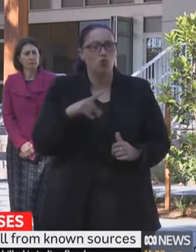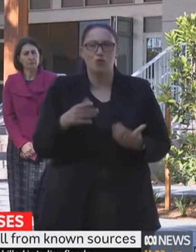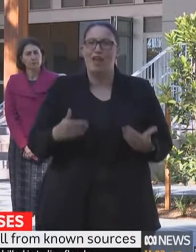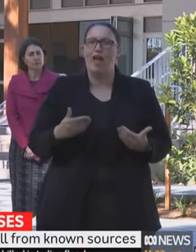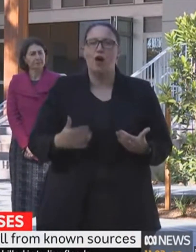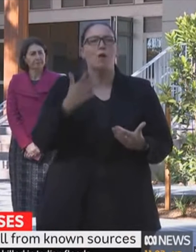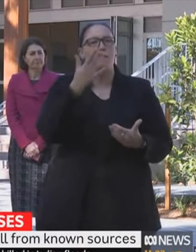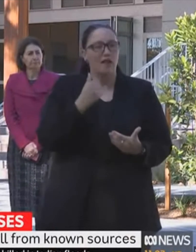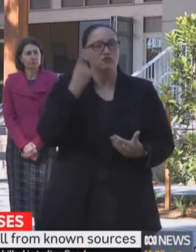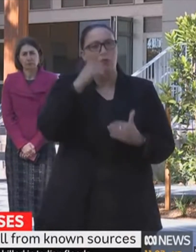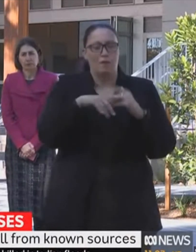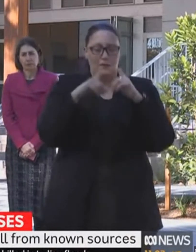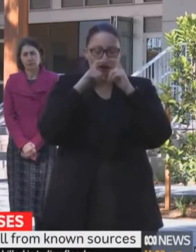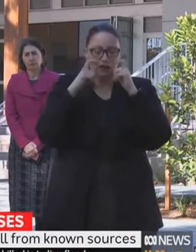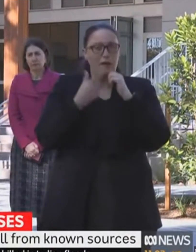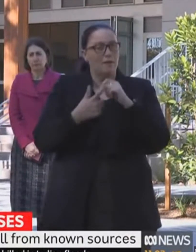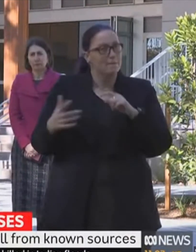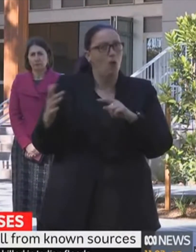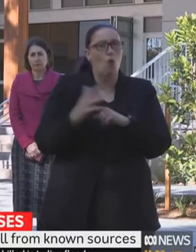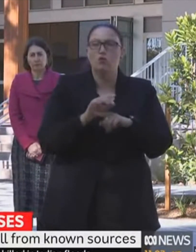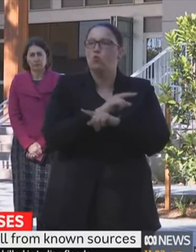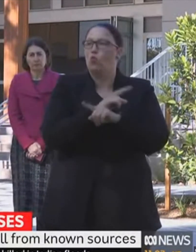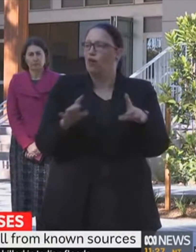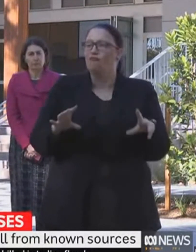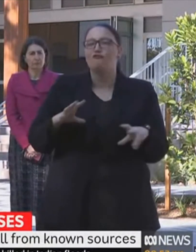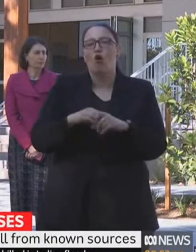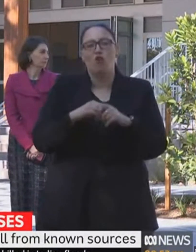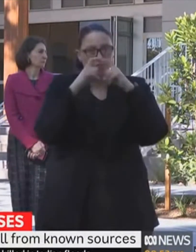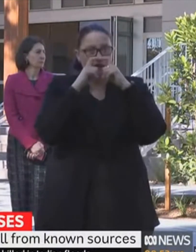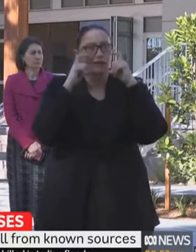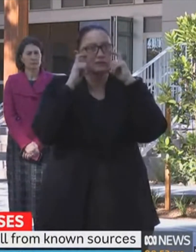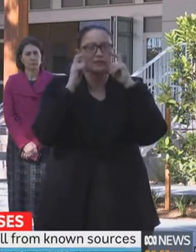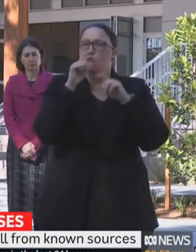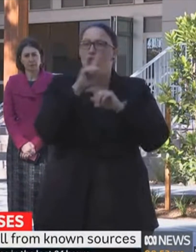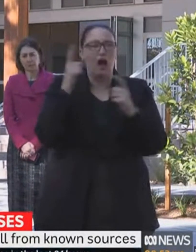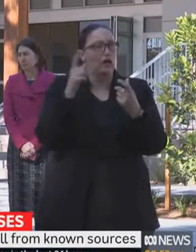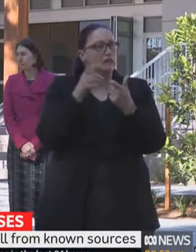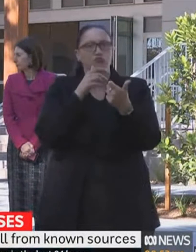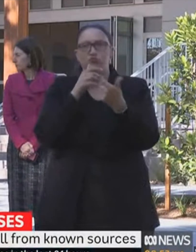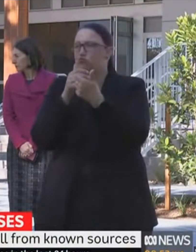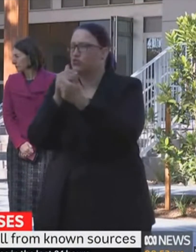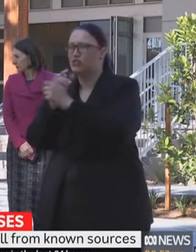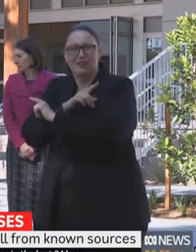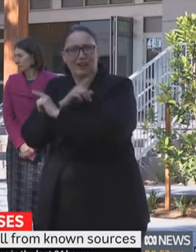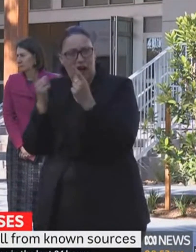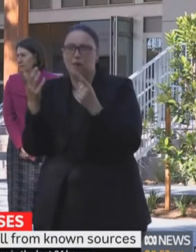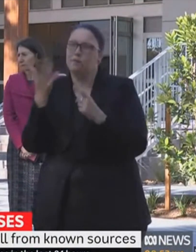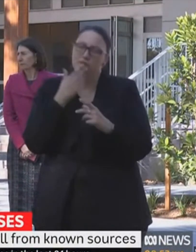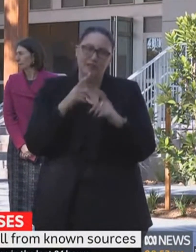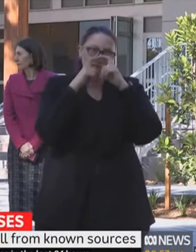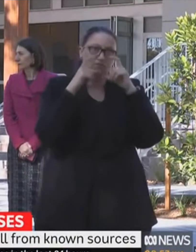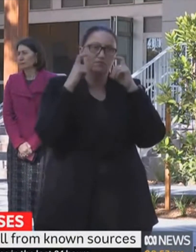use of face masks. But it's important that people all play a part, and where you can't socially distance, it is important that